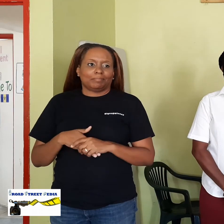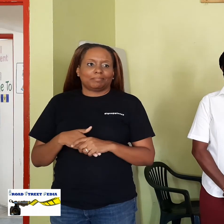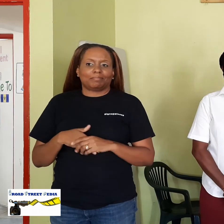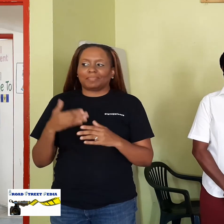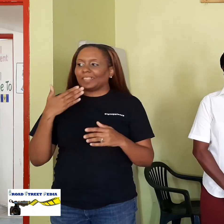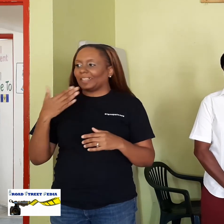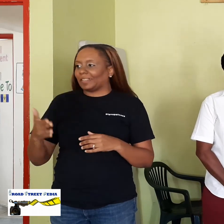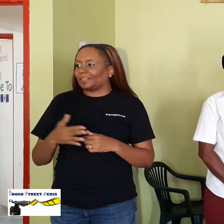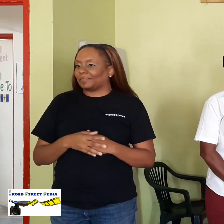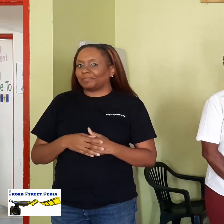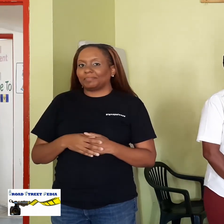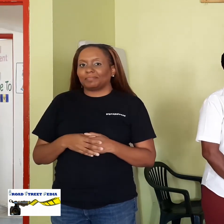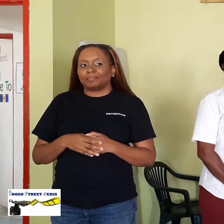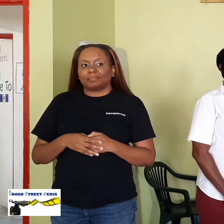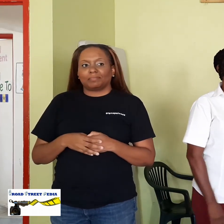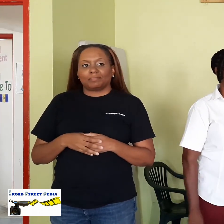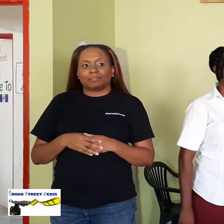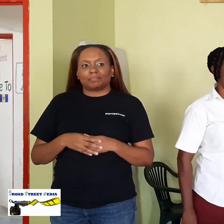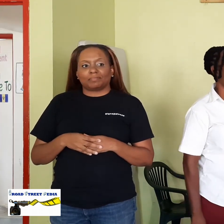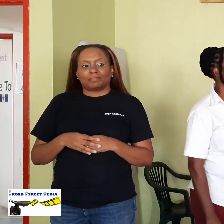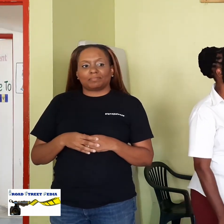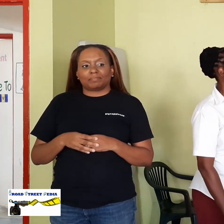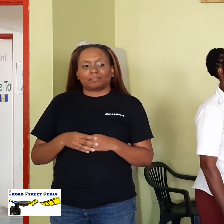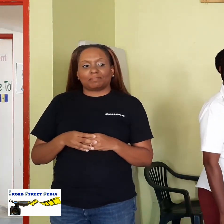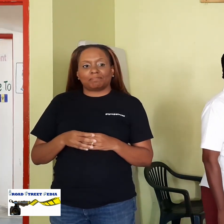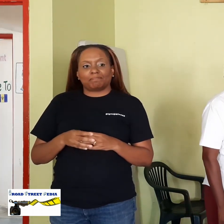thank you. Good morning.